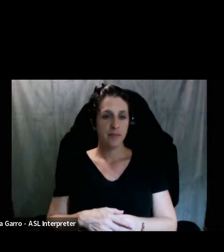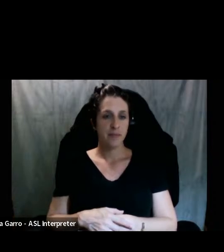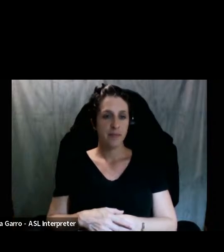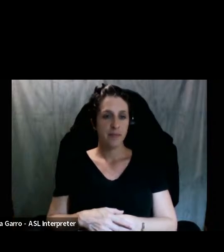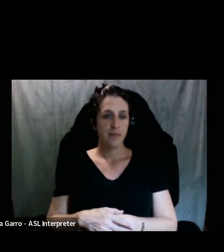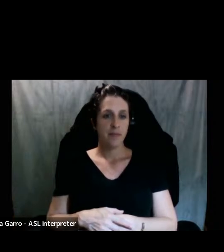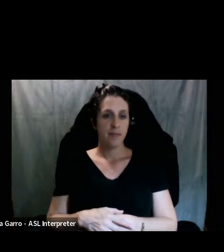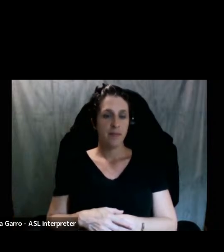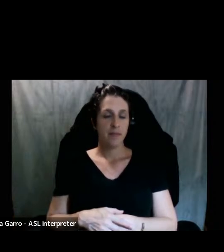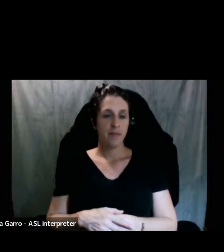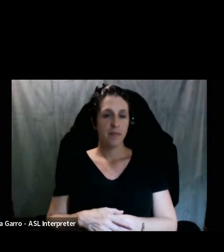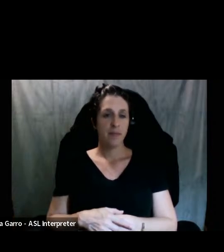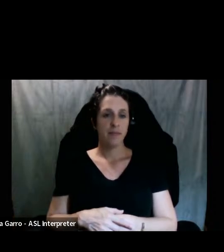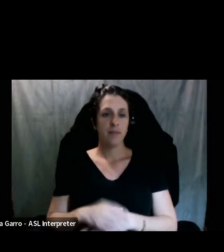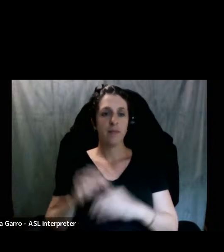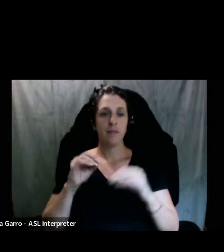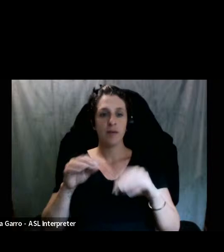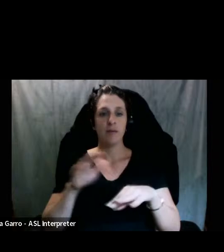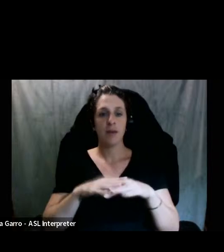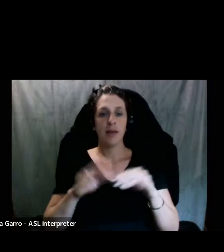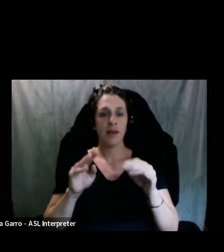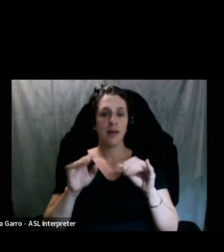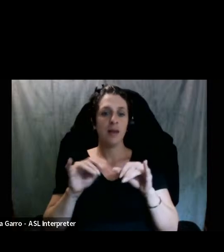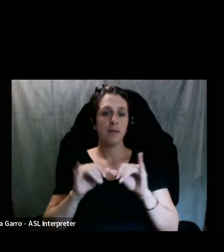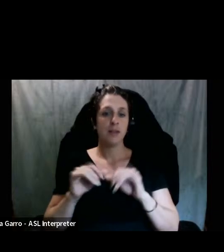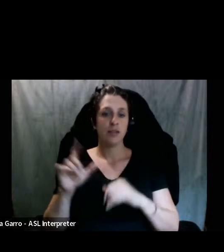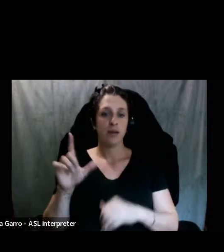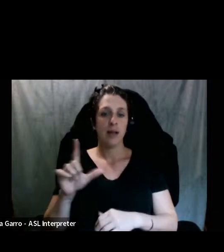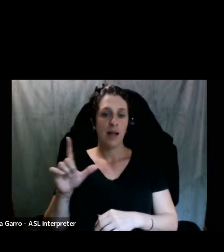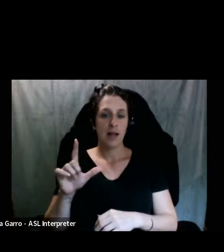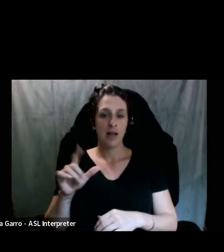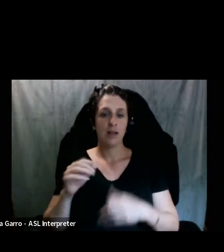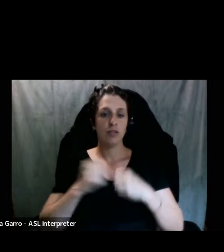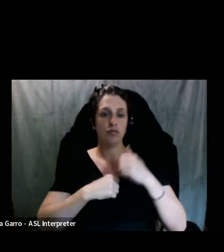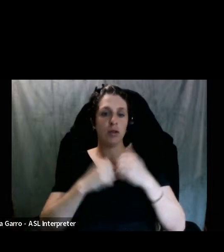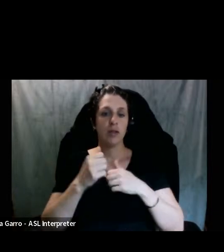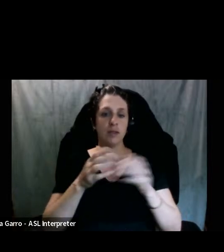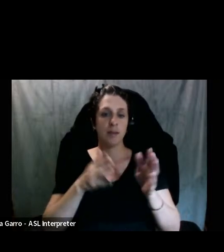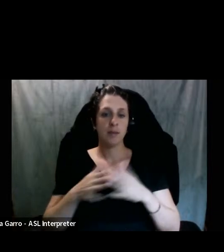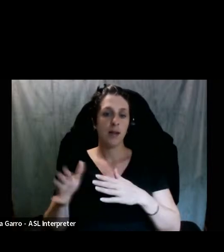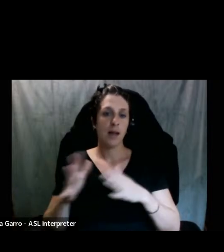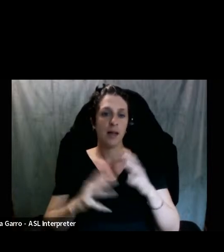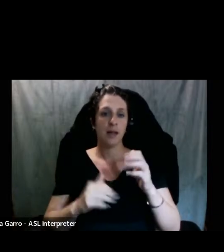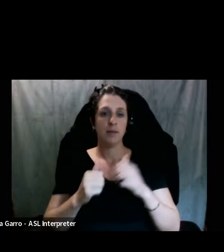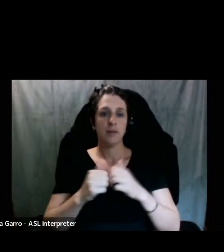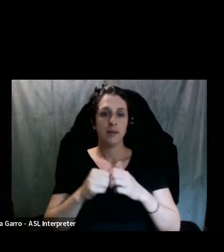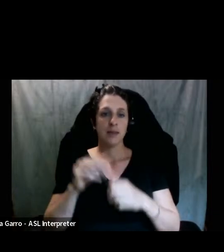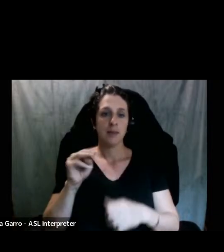Okay, we'll move on to Measure L, Construction and Planning Update. Mr. Hawkins.